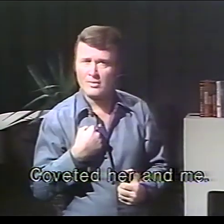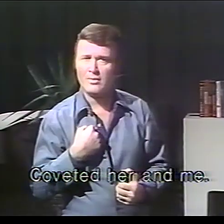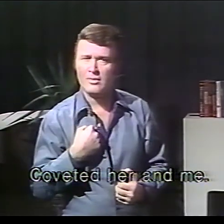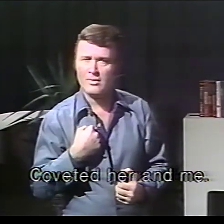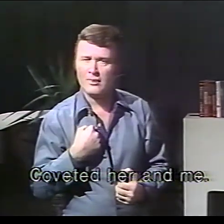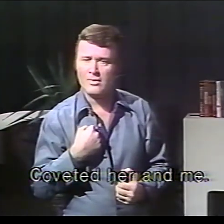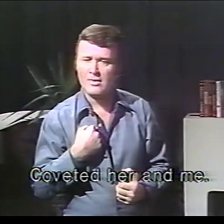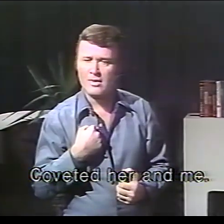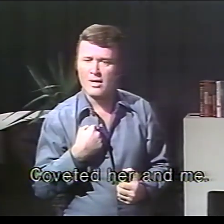me.